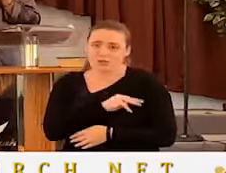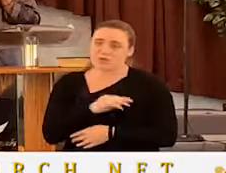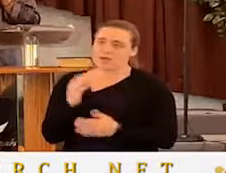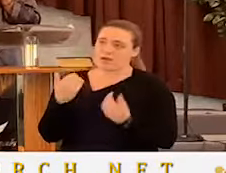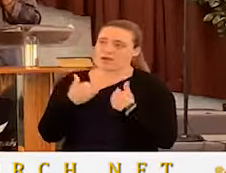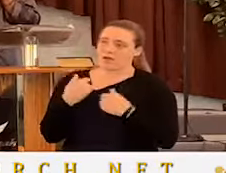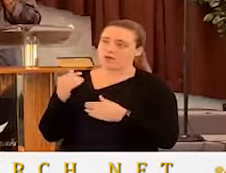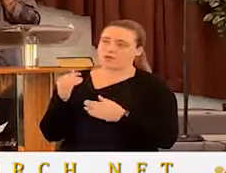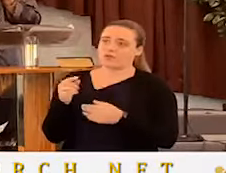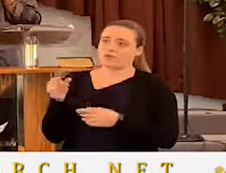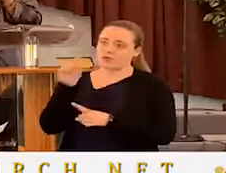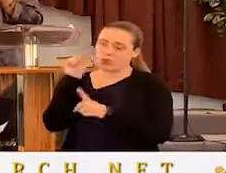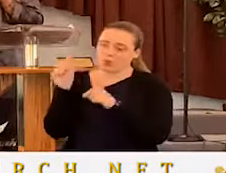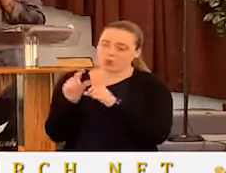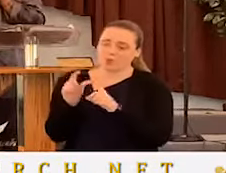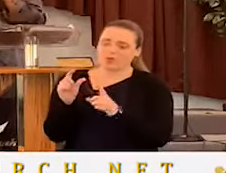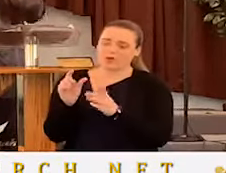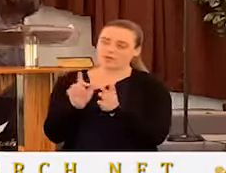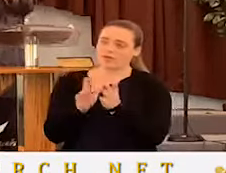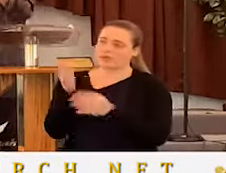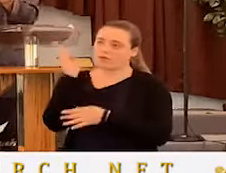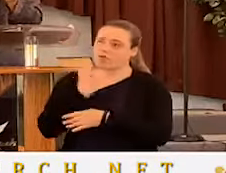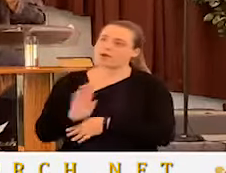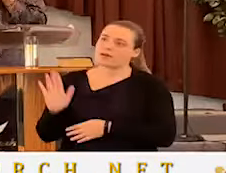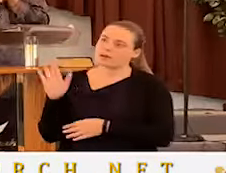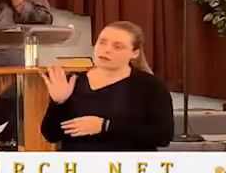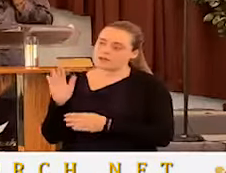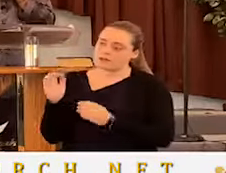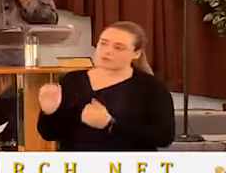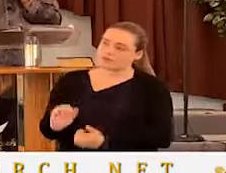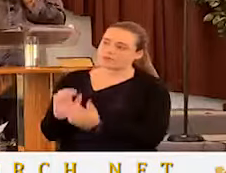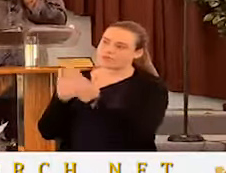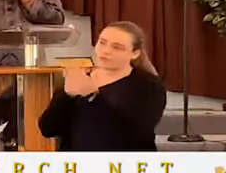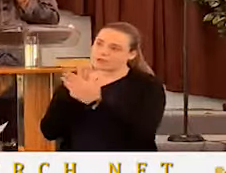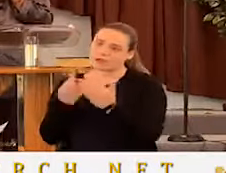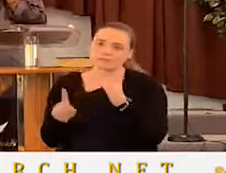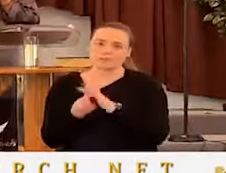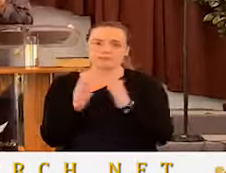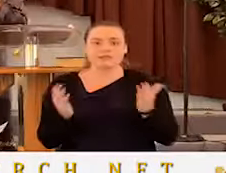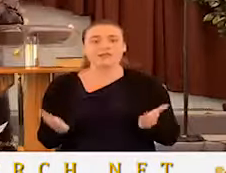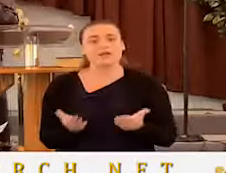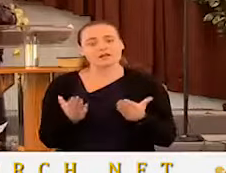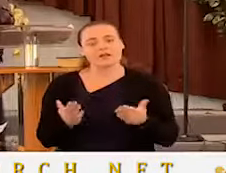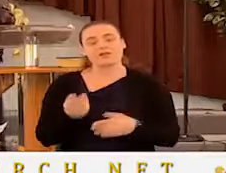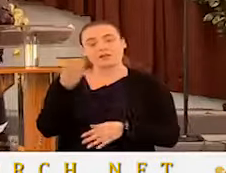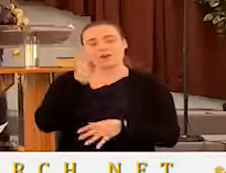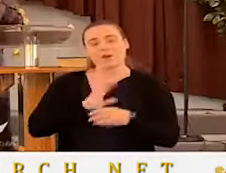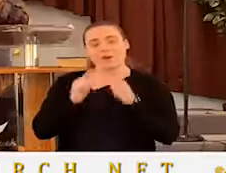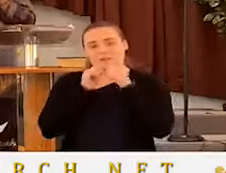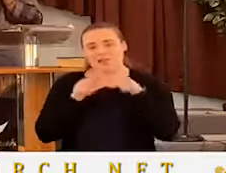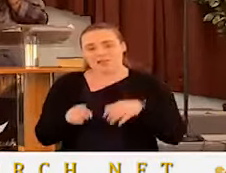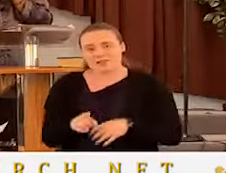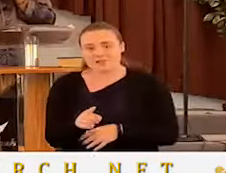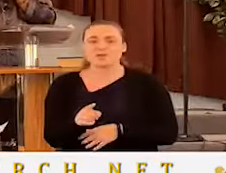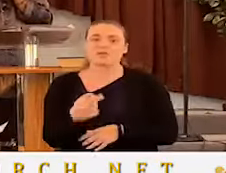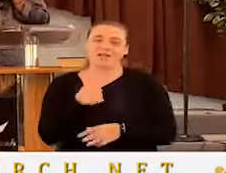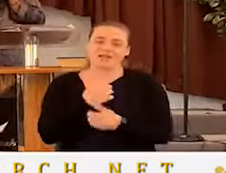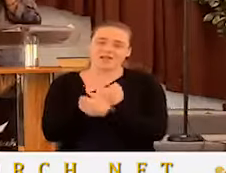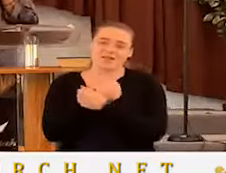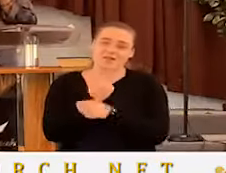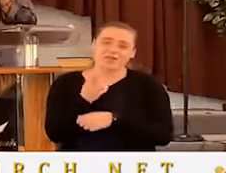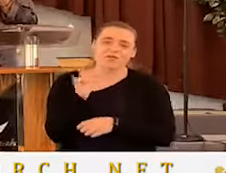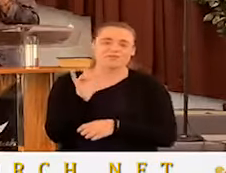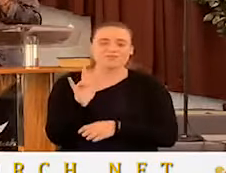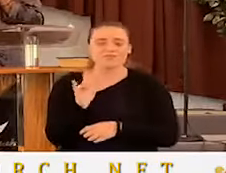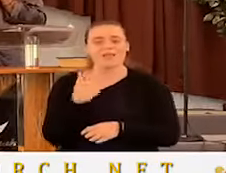we believe that lives shall be changed through love. So God bless you. I love you. I know you're giving right now.